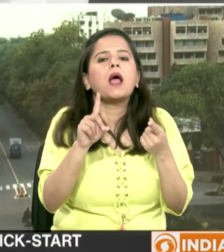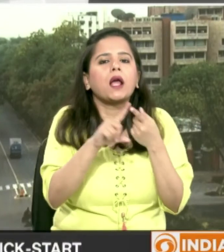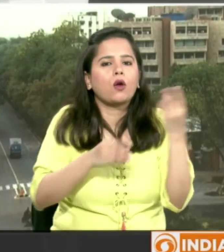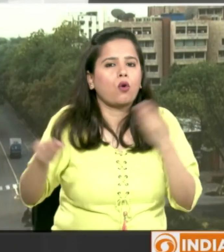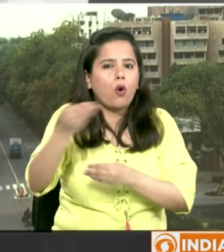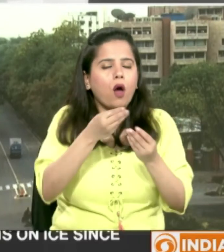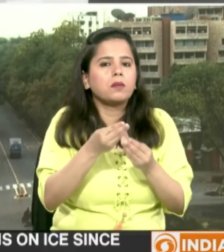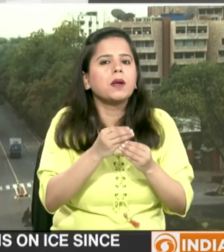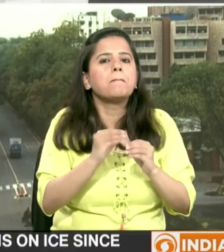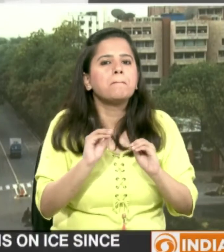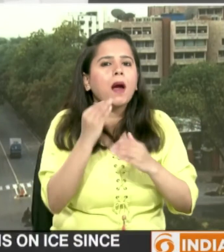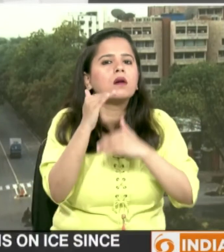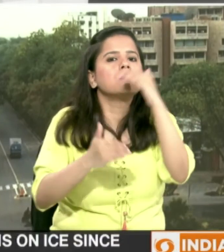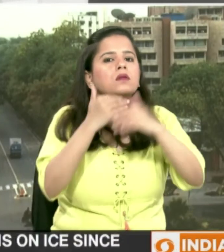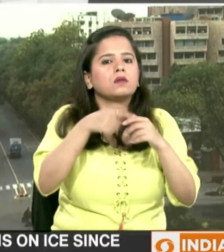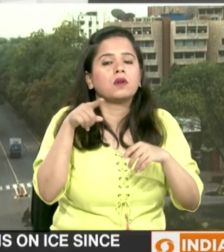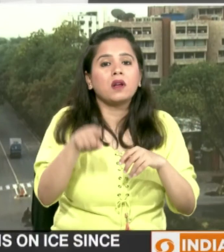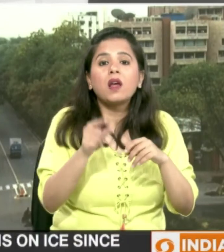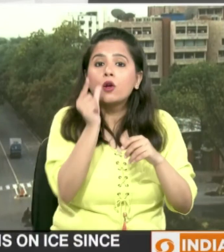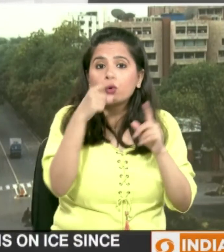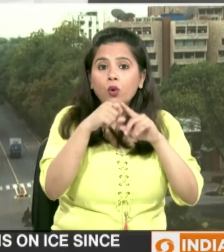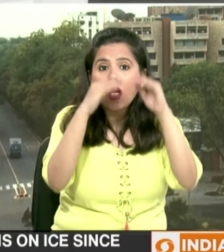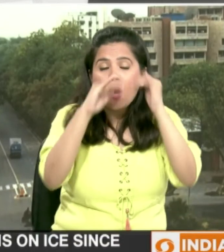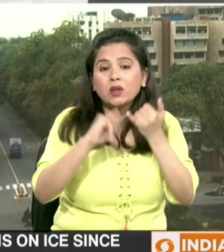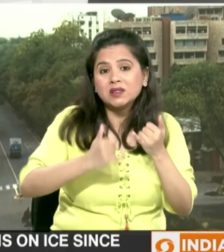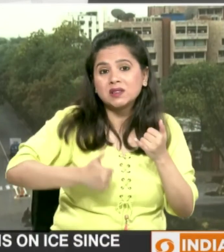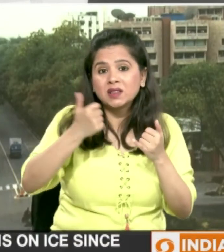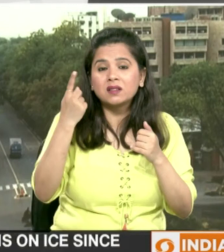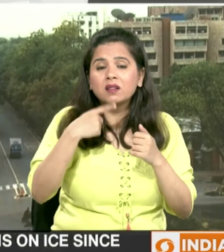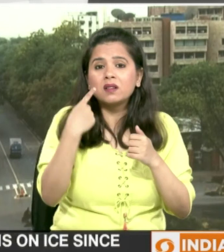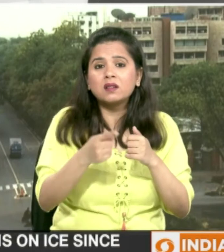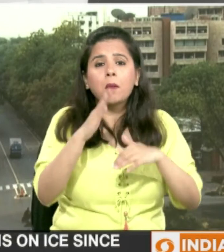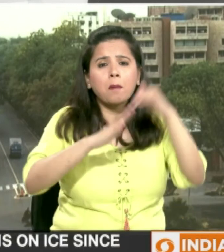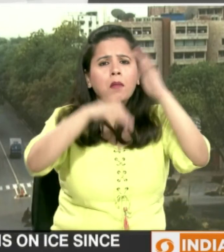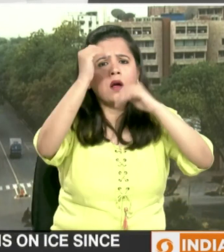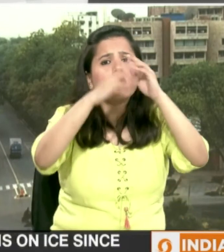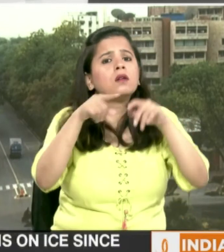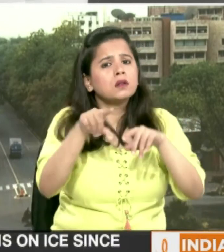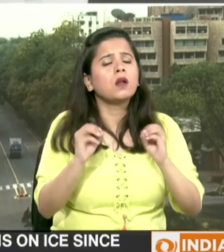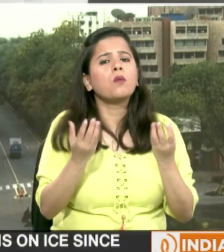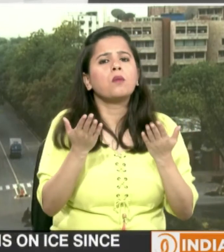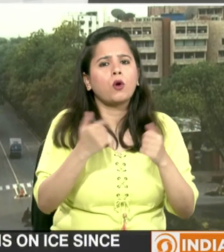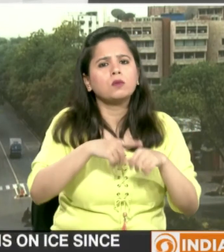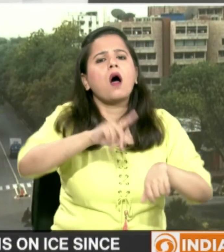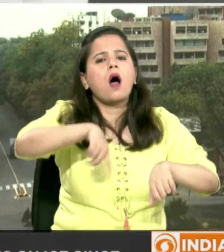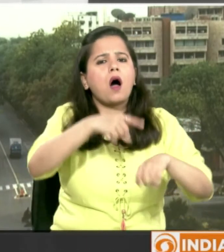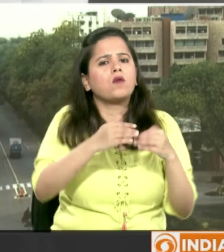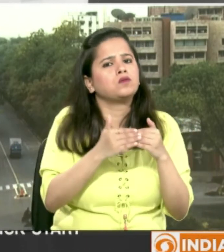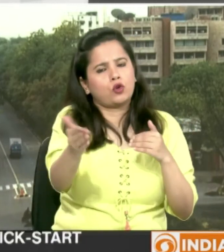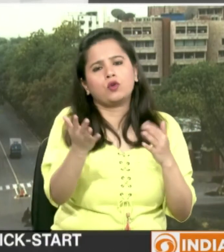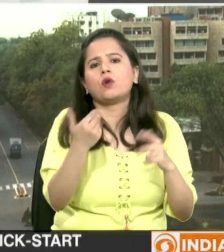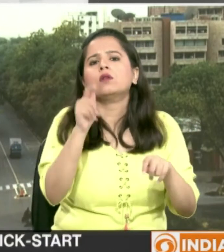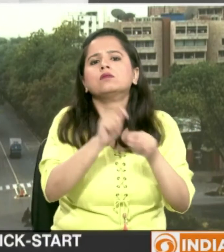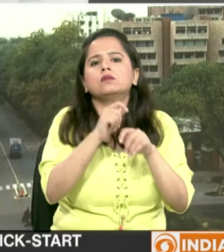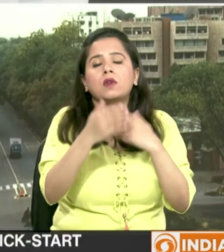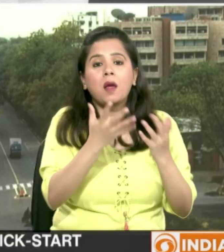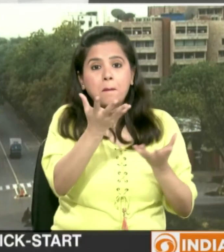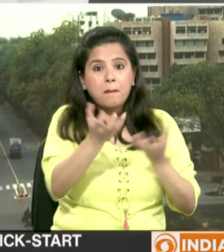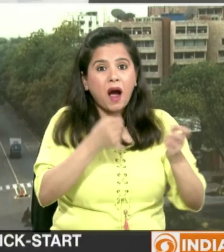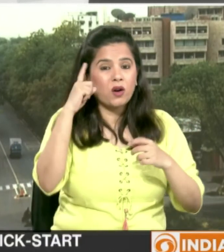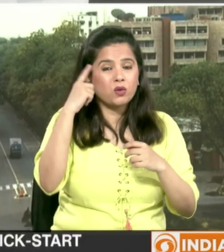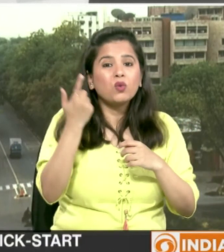economy. The UK Housing Secretary has said that building sites will be able to extend their hours. Buyers and